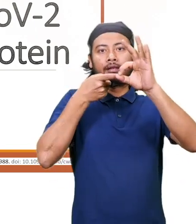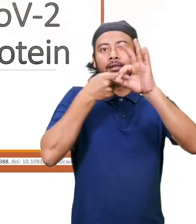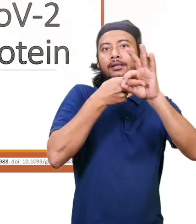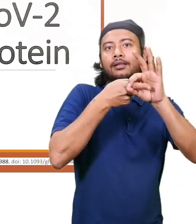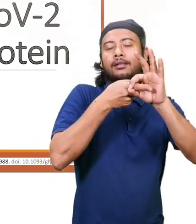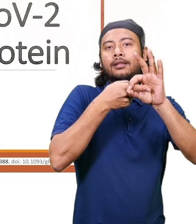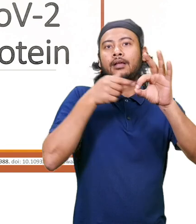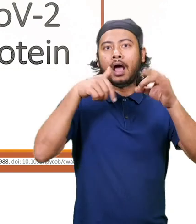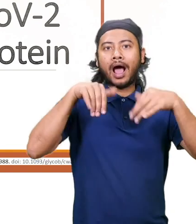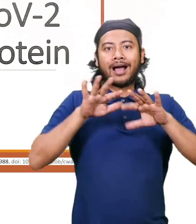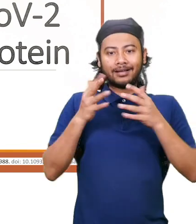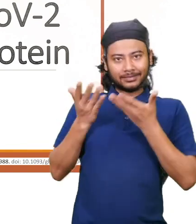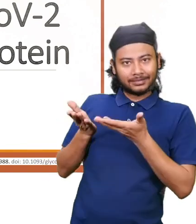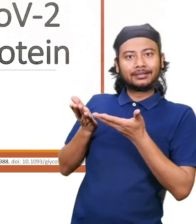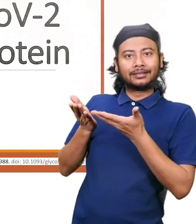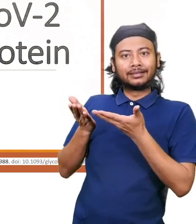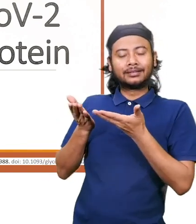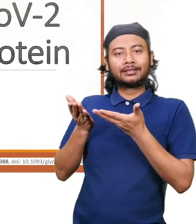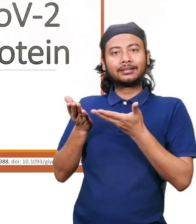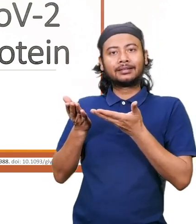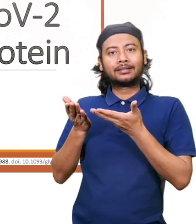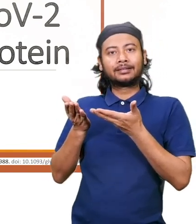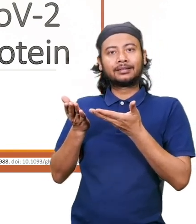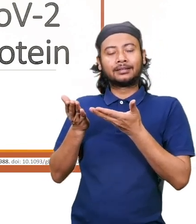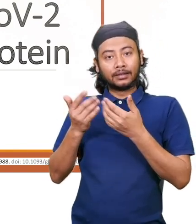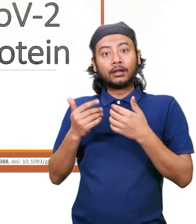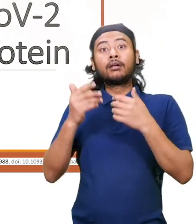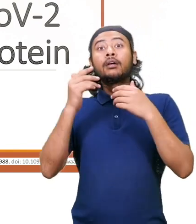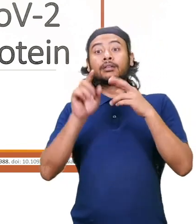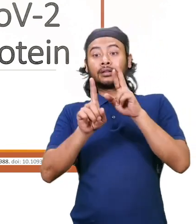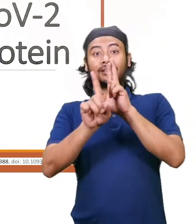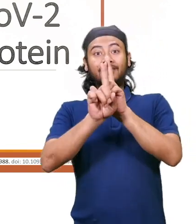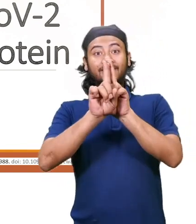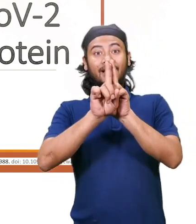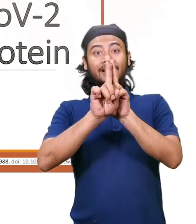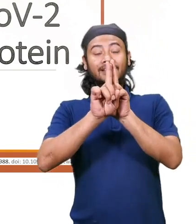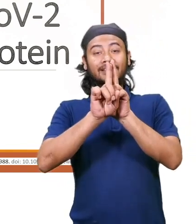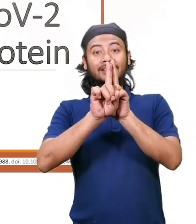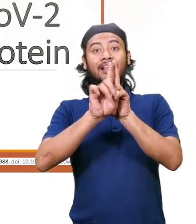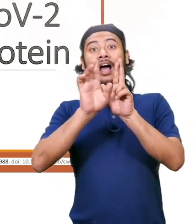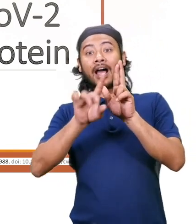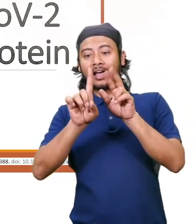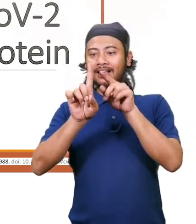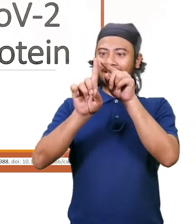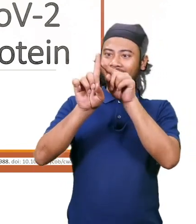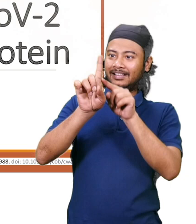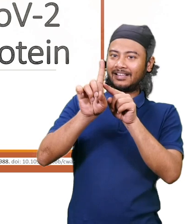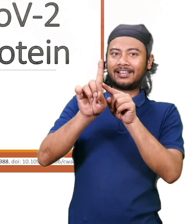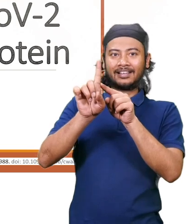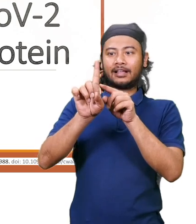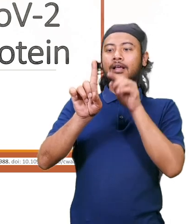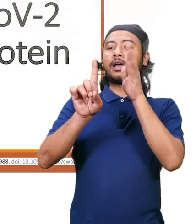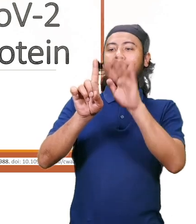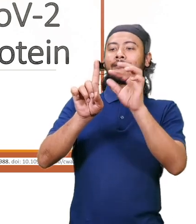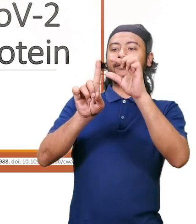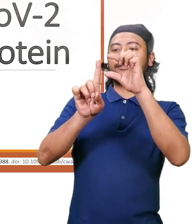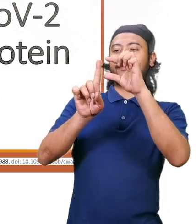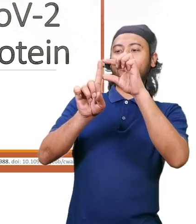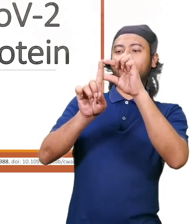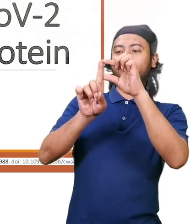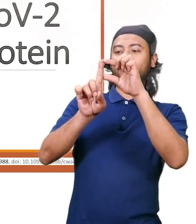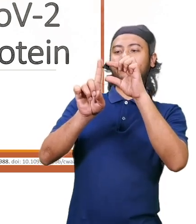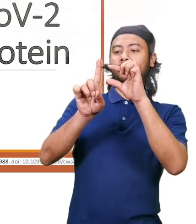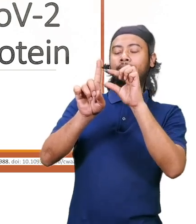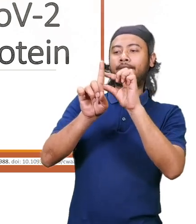host binding and host entry. So there are two subunits for this spike protein, subunit 1 and